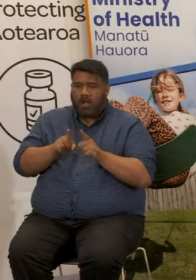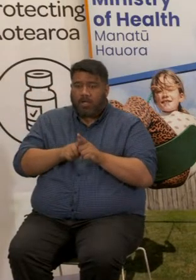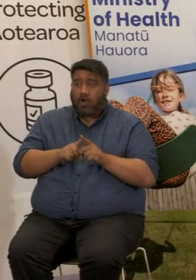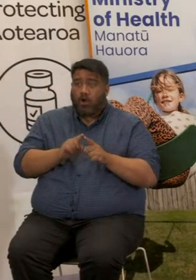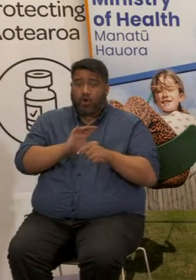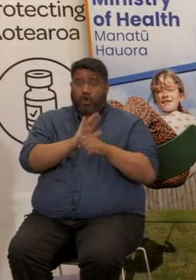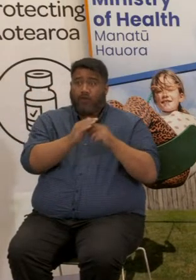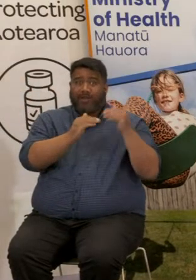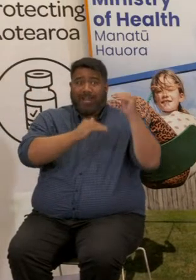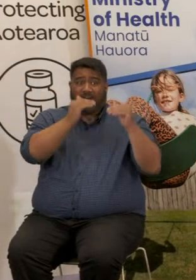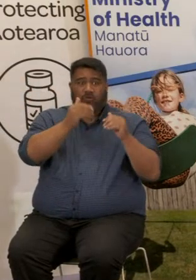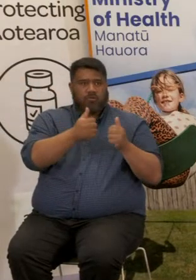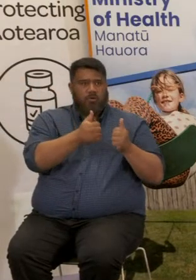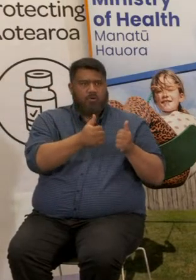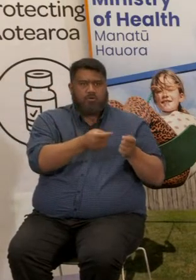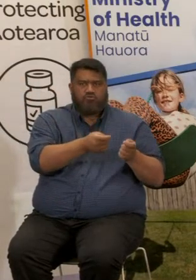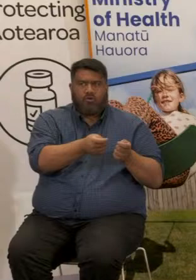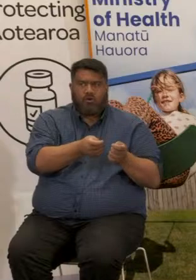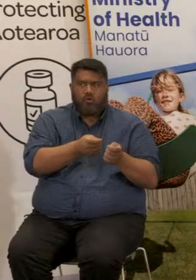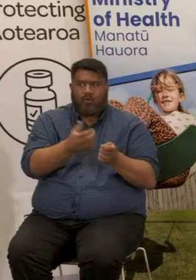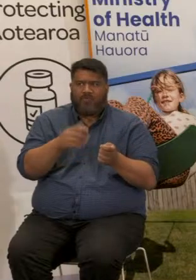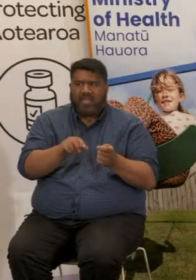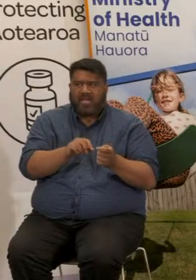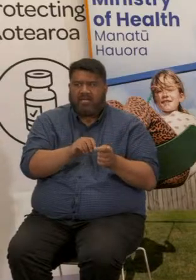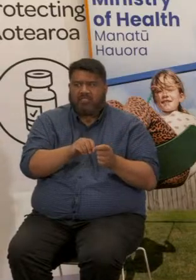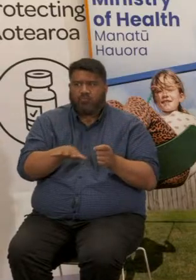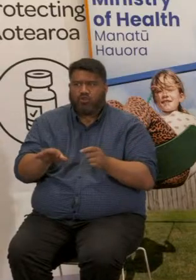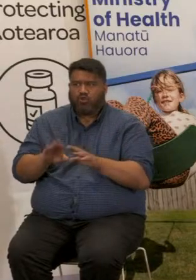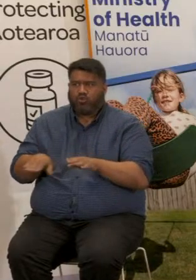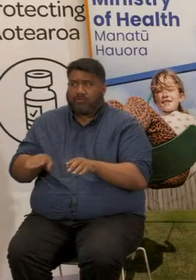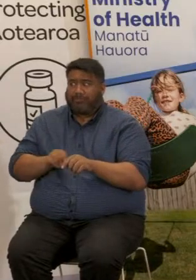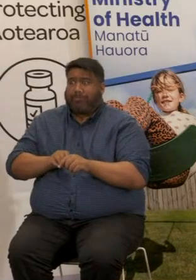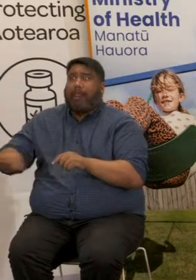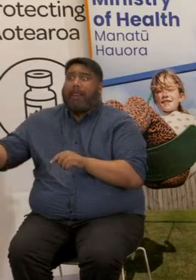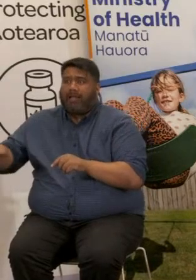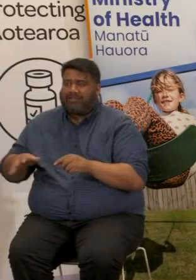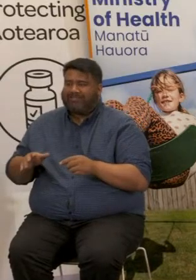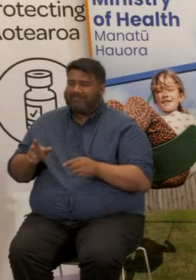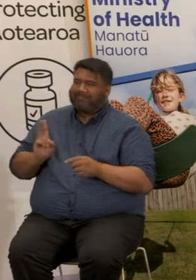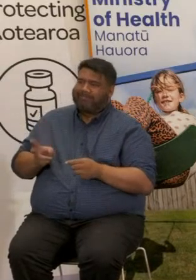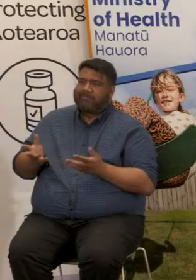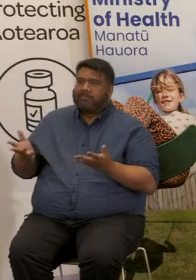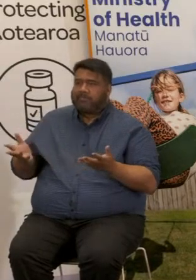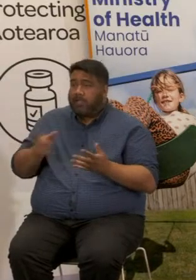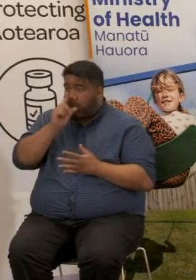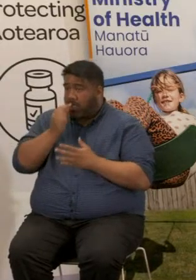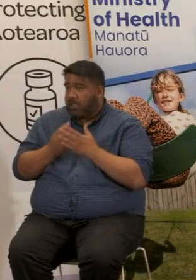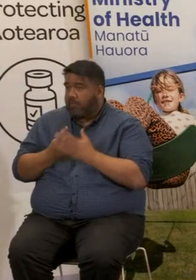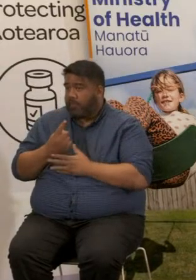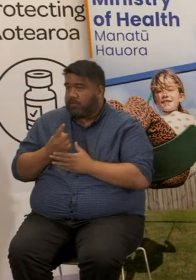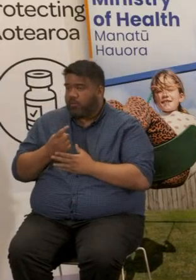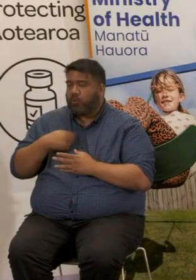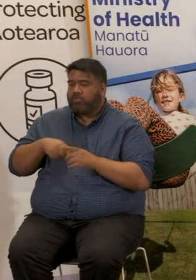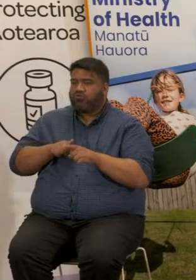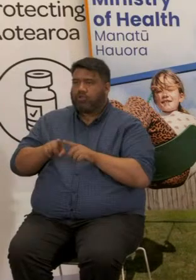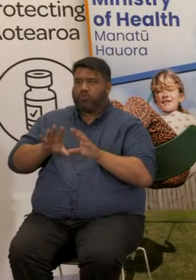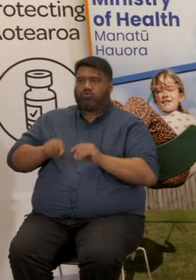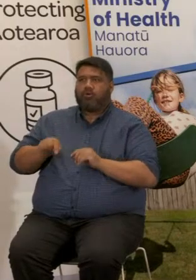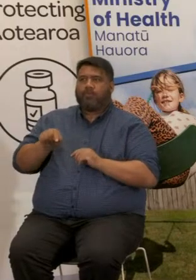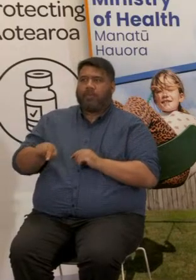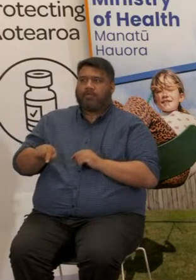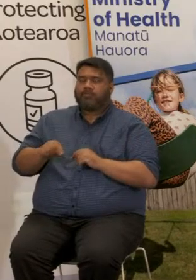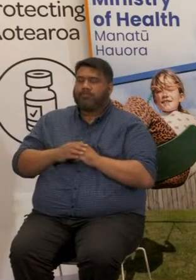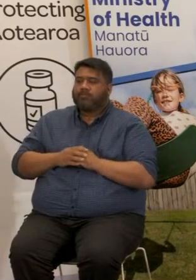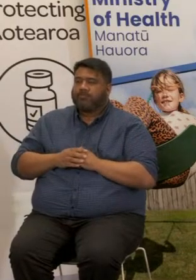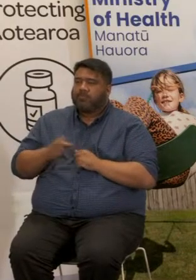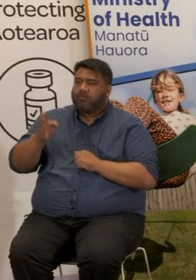COVID disease in other age groups, and then it runs through the children. So I think that's the way we're looking at it at the moment. I'd just like, and excuse my ignorance with this question,